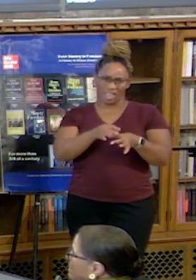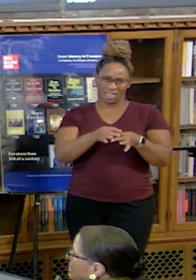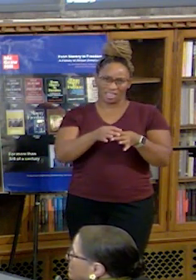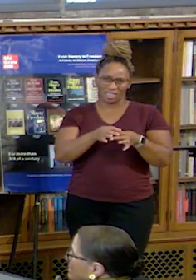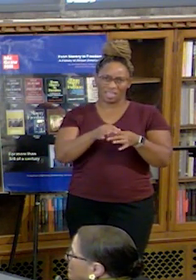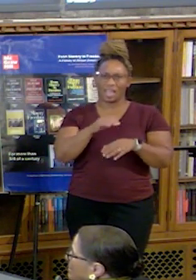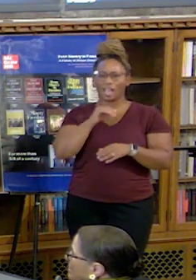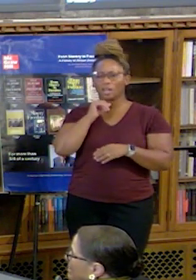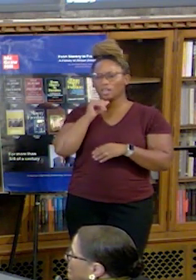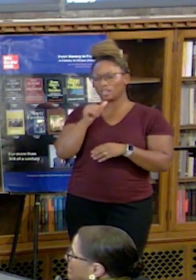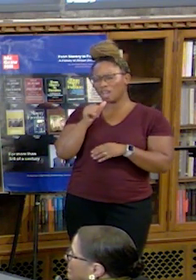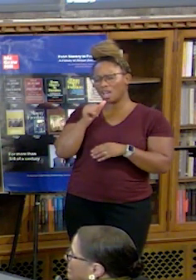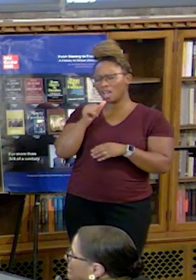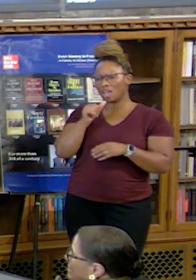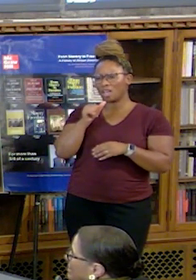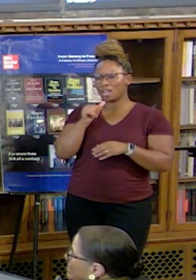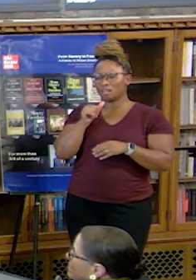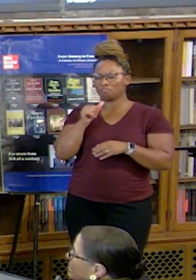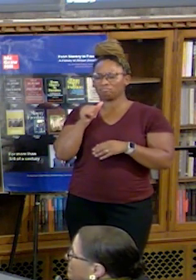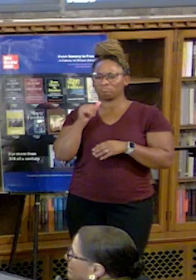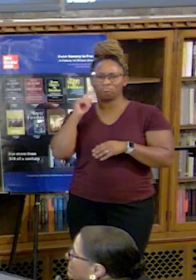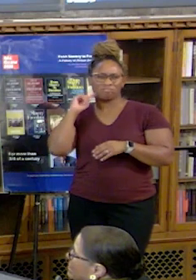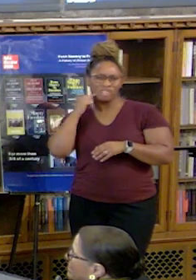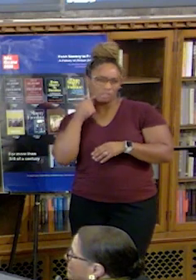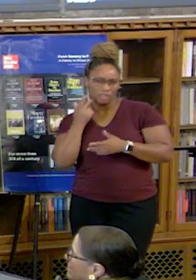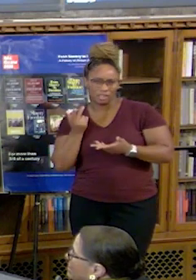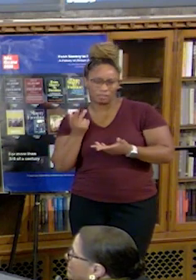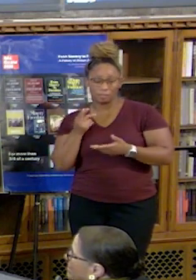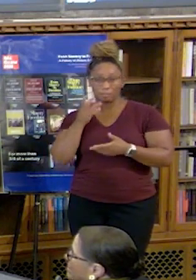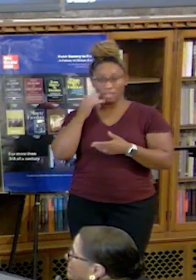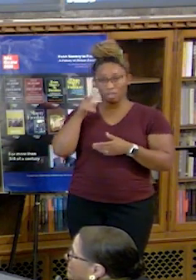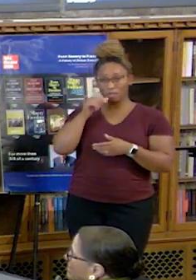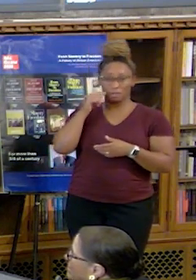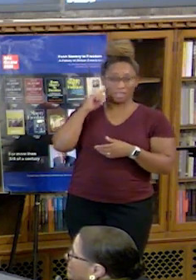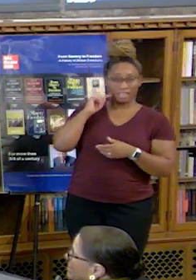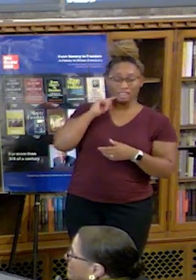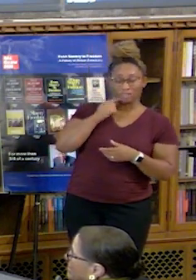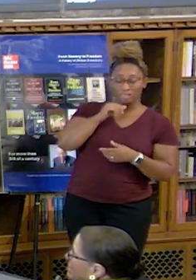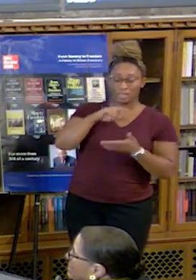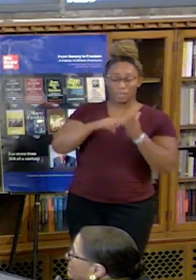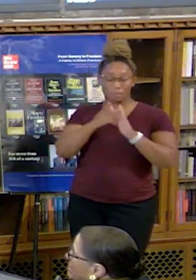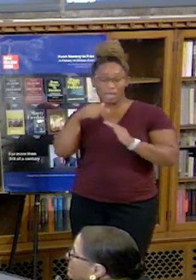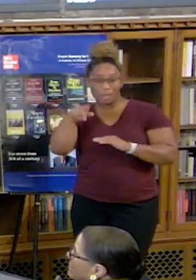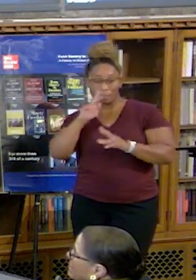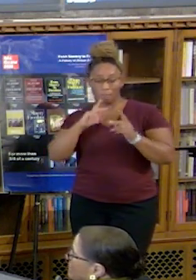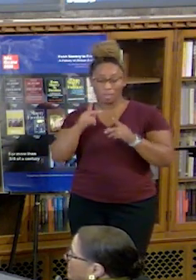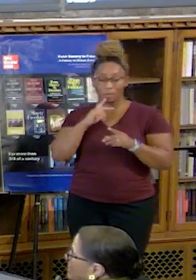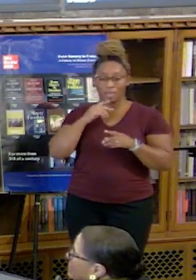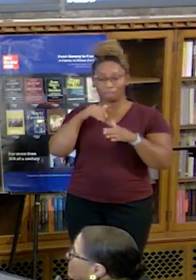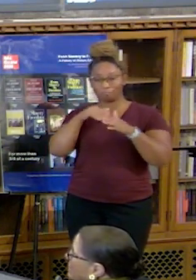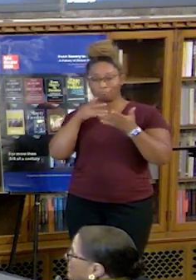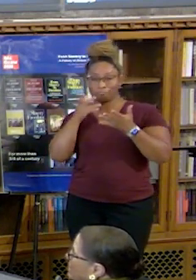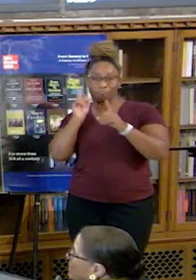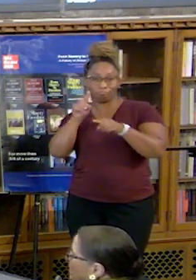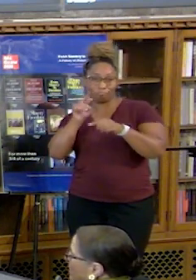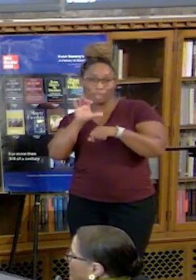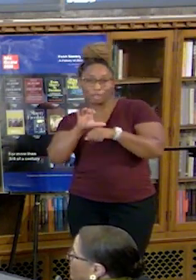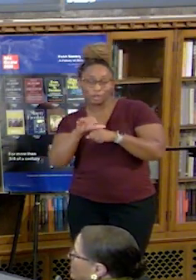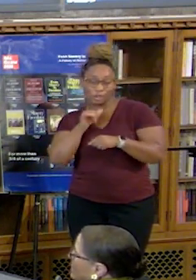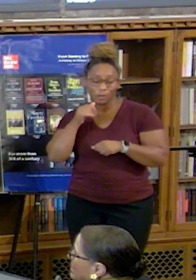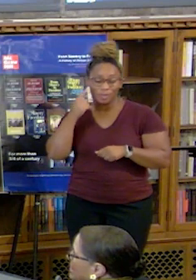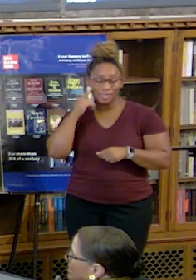and you're not taking it seriously and just because you don't take it seriously doesn't mean the people who move through this church aren't taking it